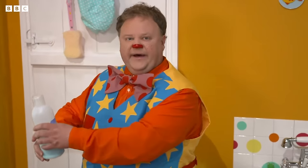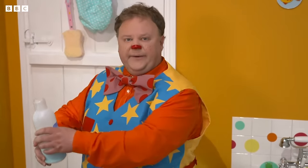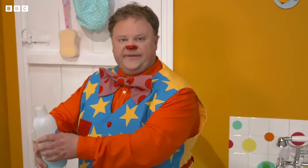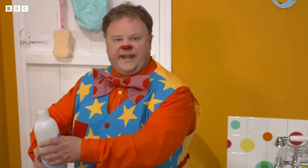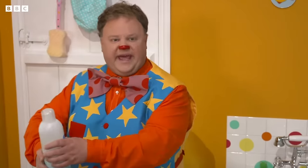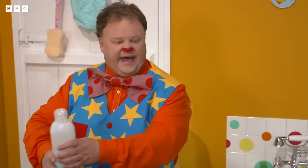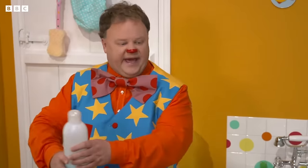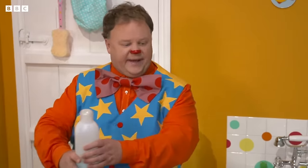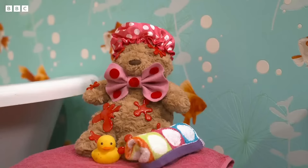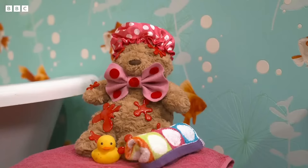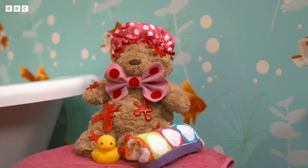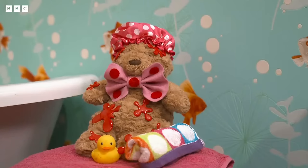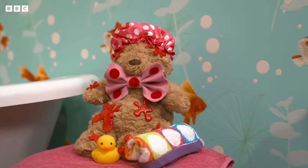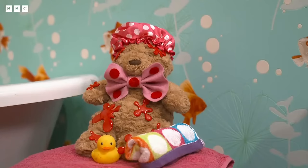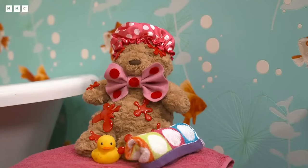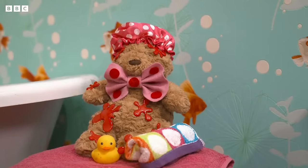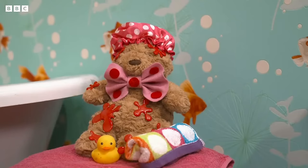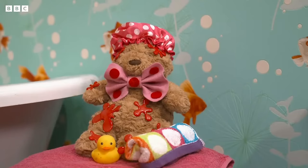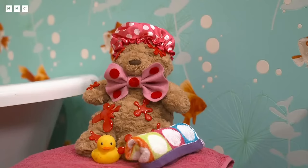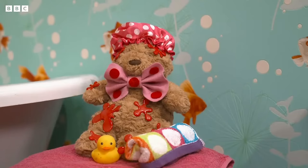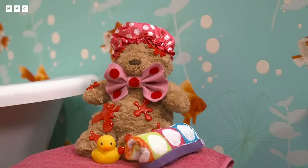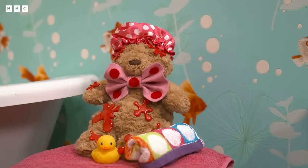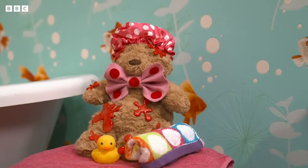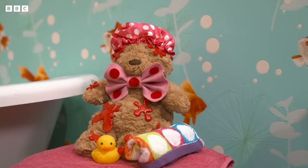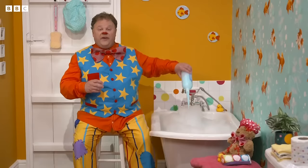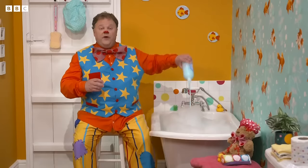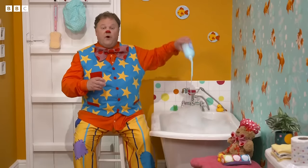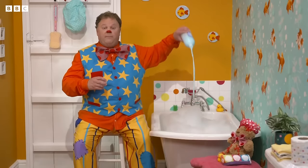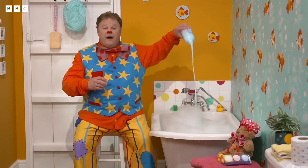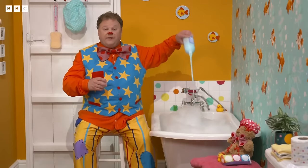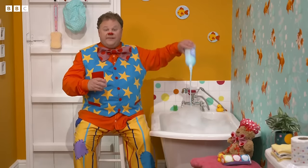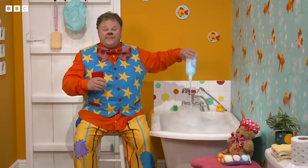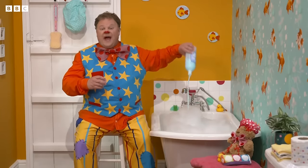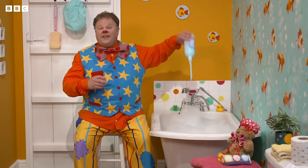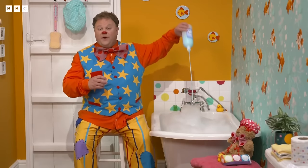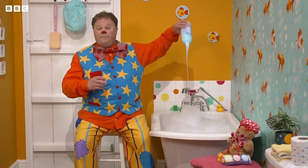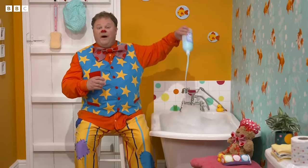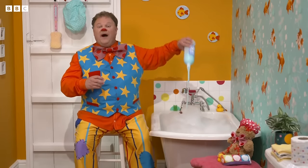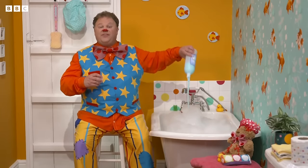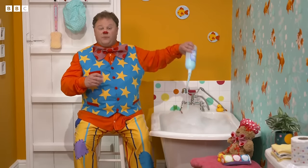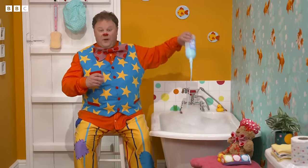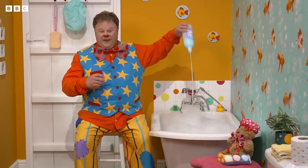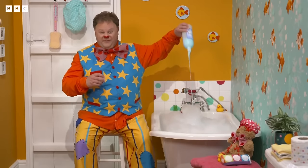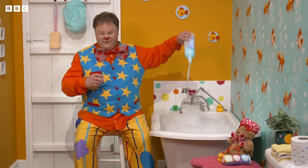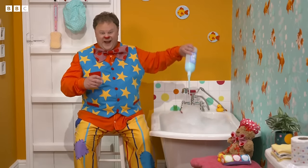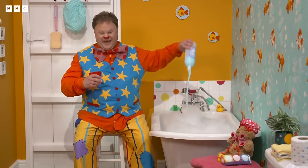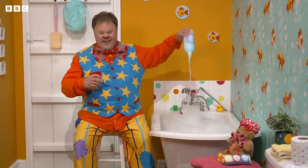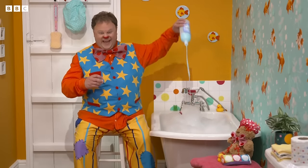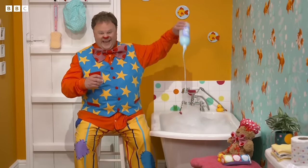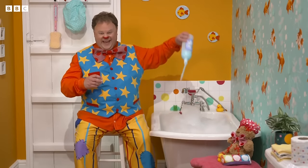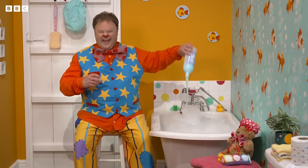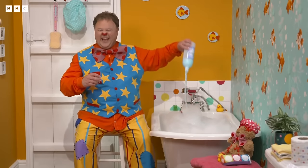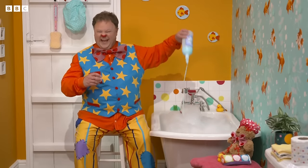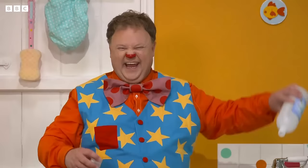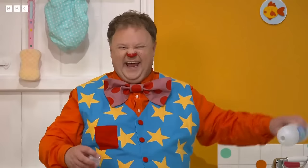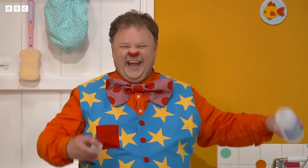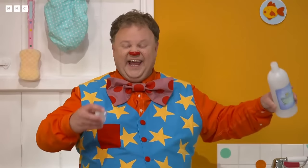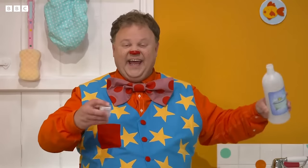Oh, dear. Don't worry, Tumble Ted. Just a few more bubbles and your bath will be ready. But, Mr.